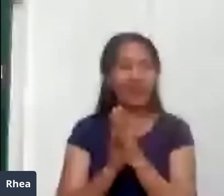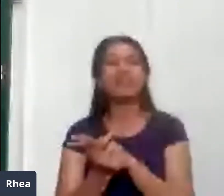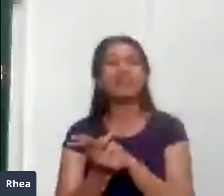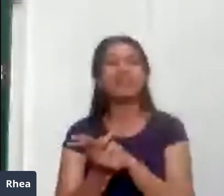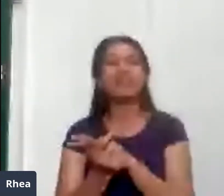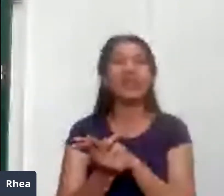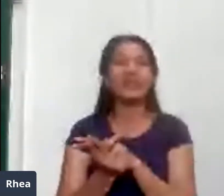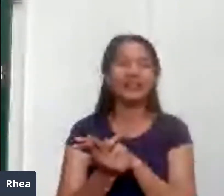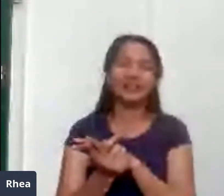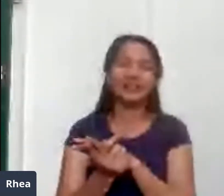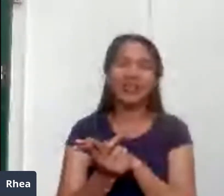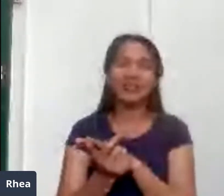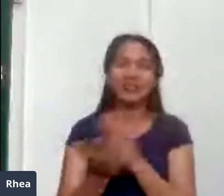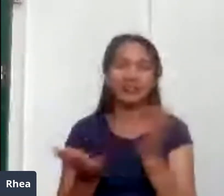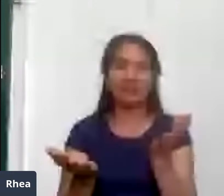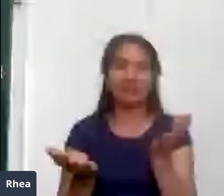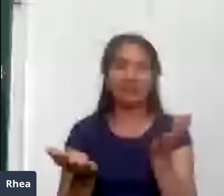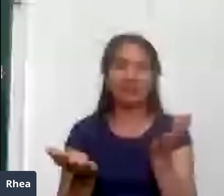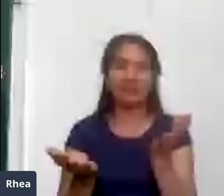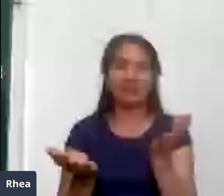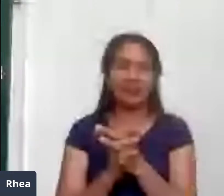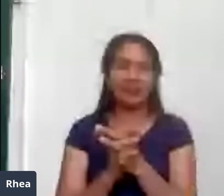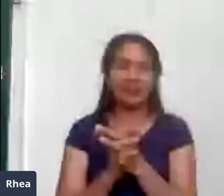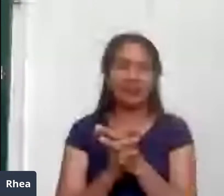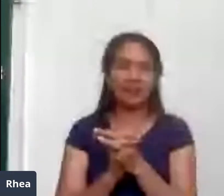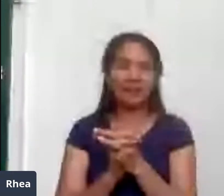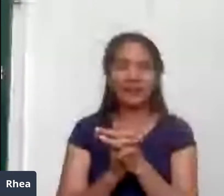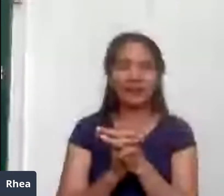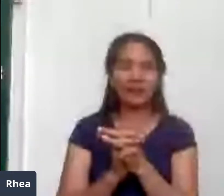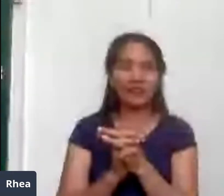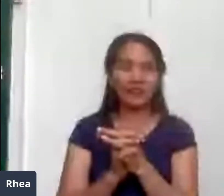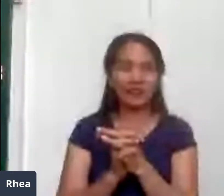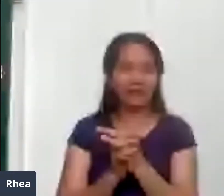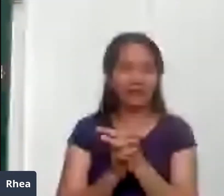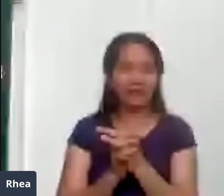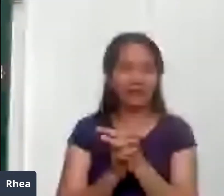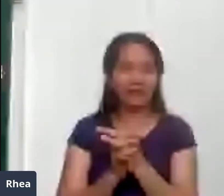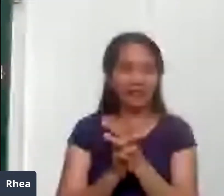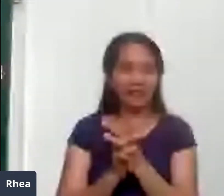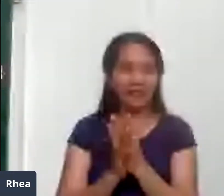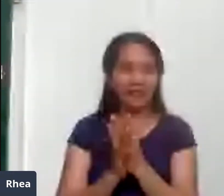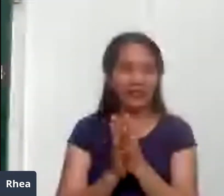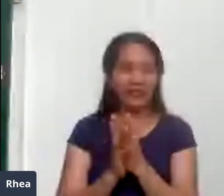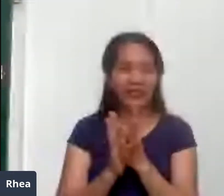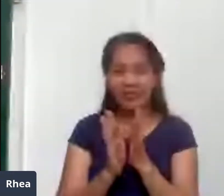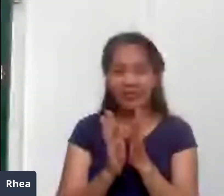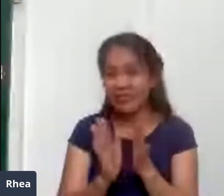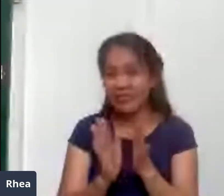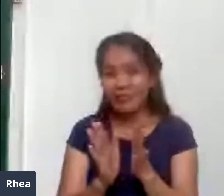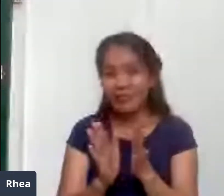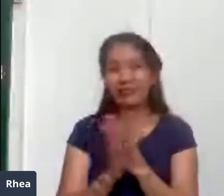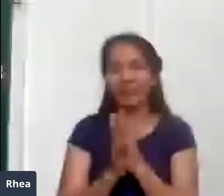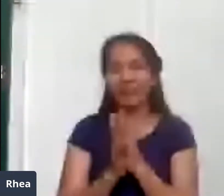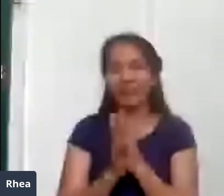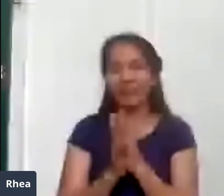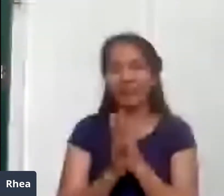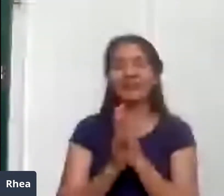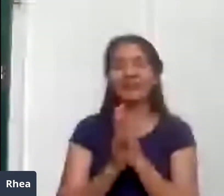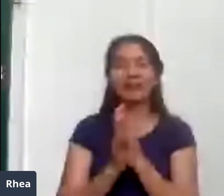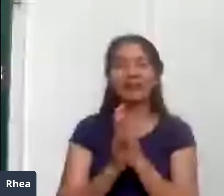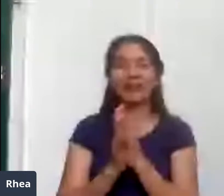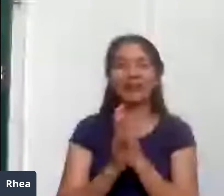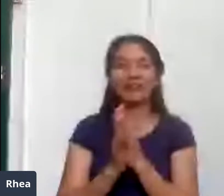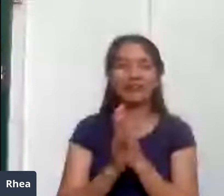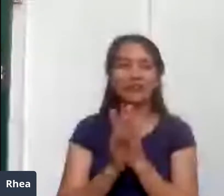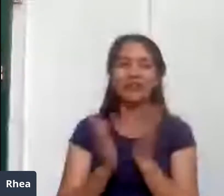the elementary and 2 until senior high school. Here, the public school is Aries nga po, na